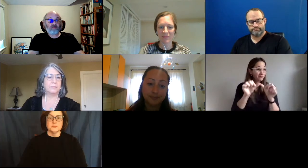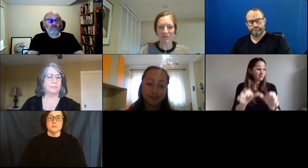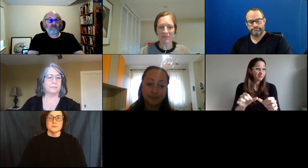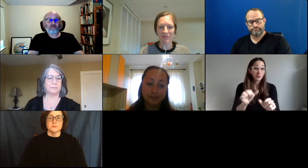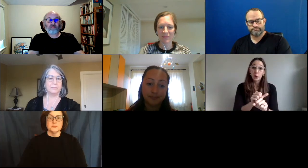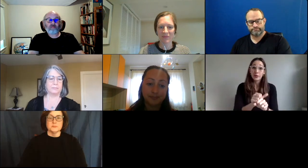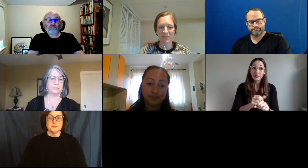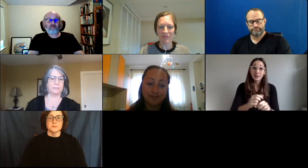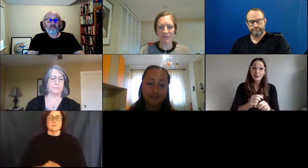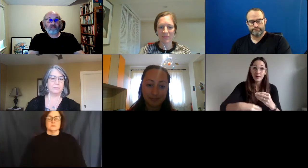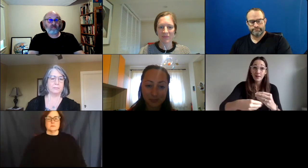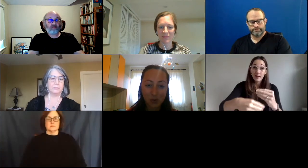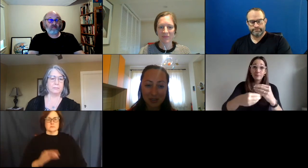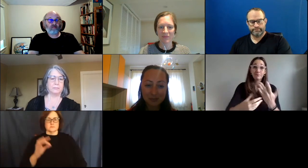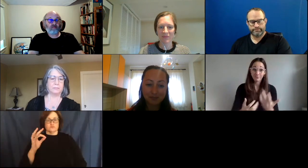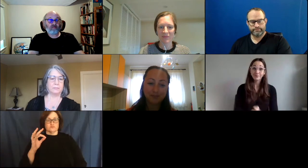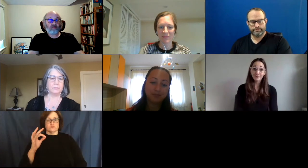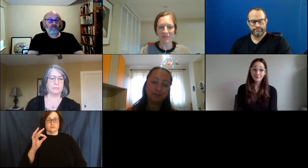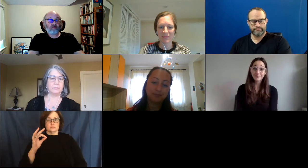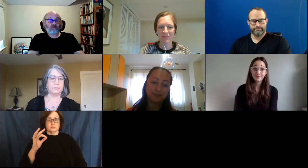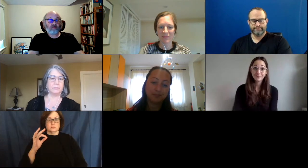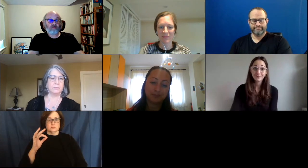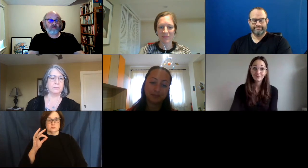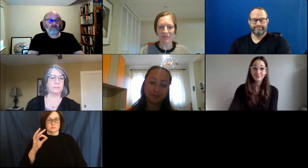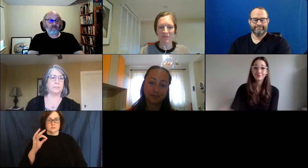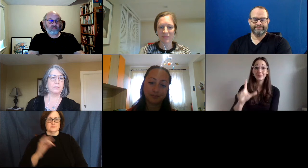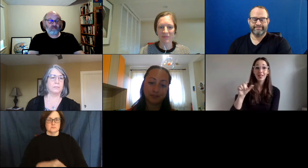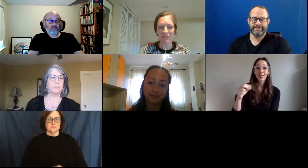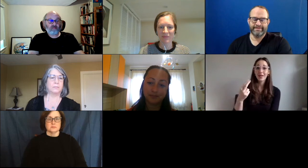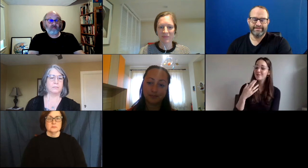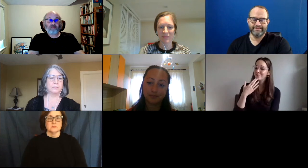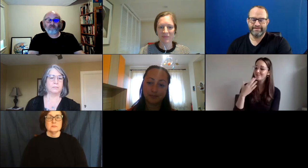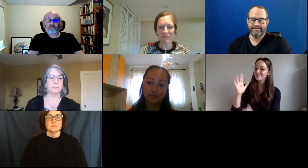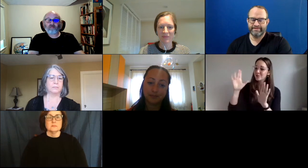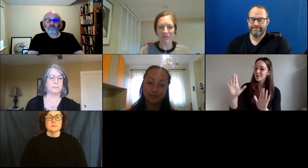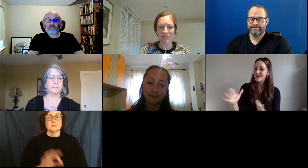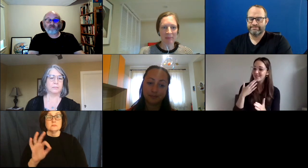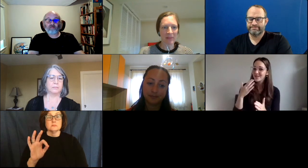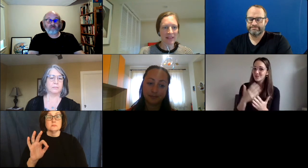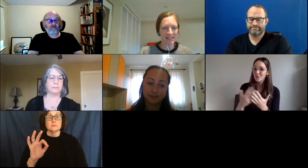Great, thank you so much. I see some questions coming in.